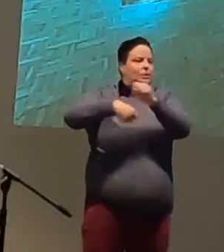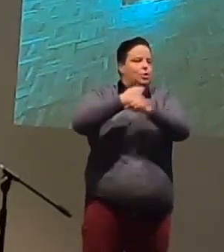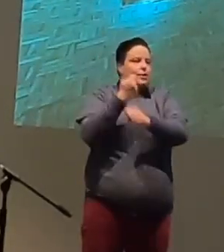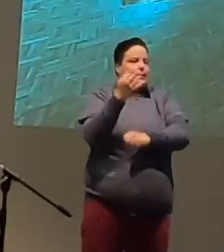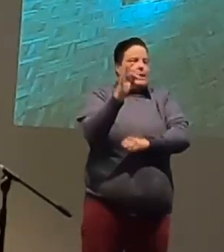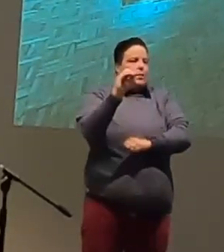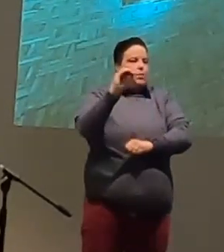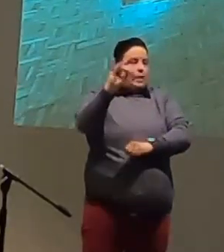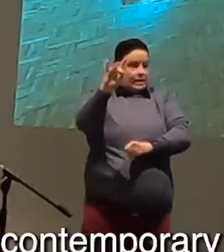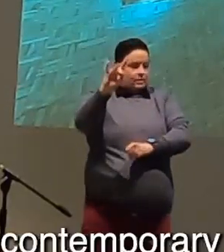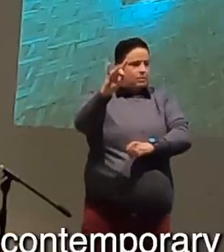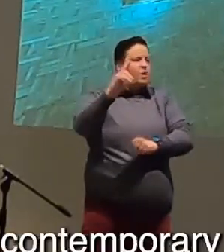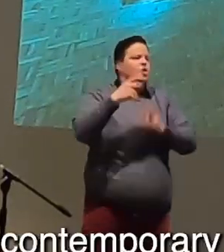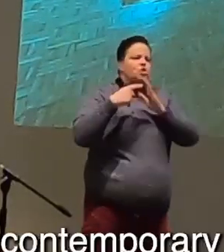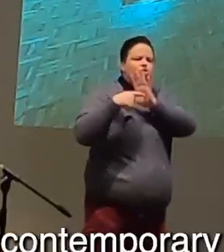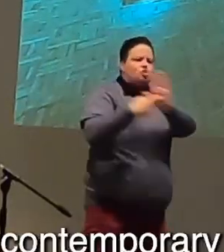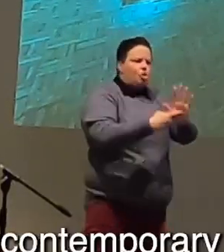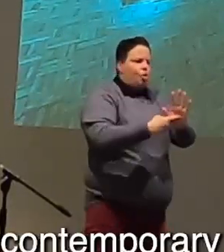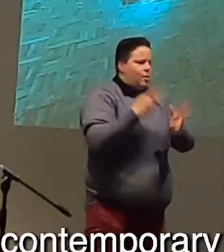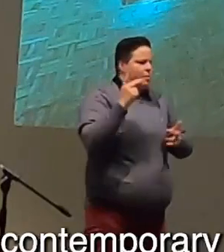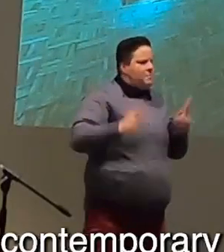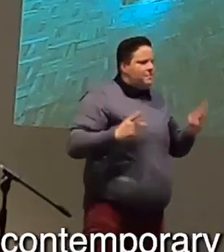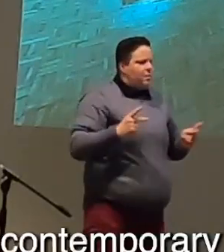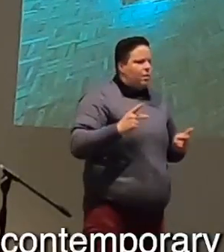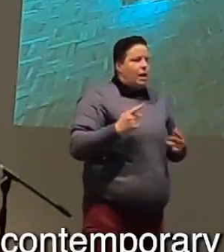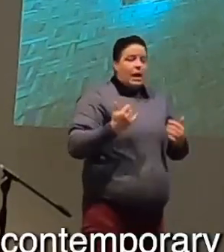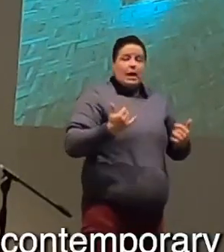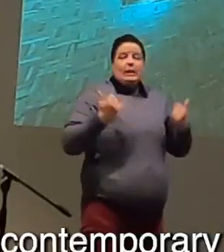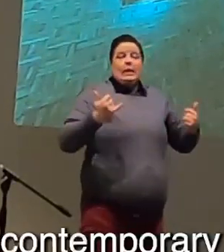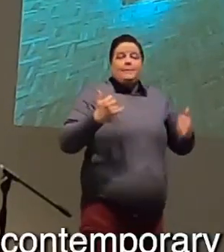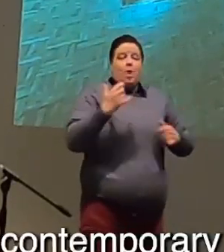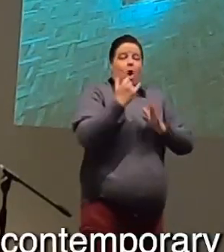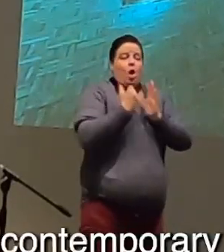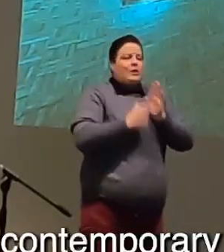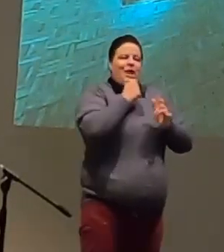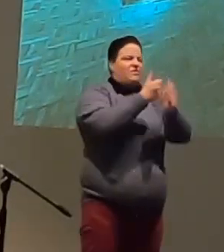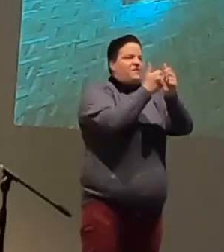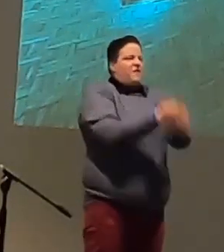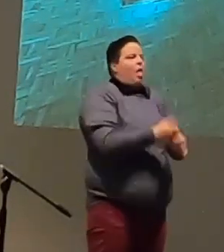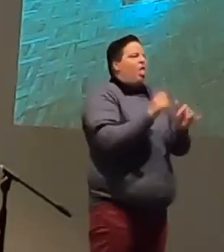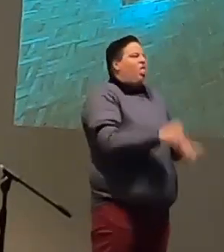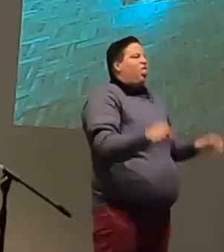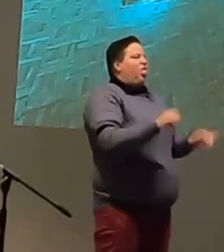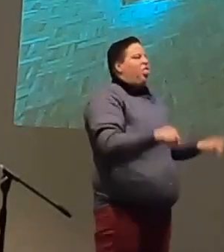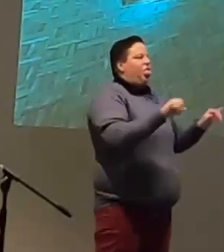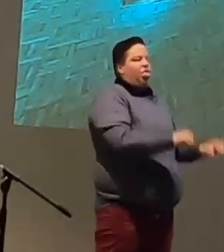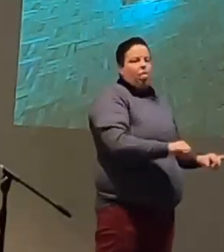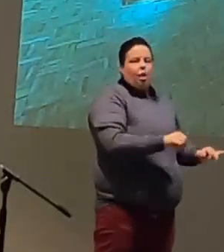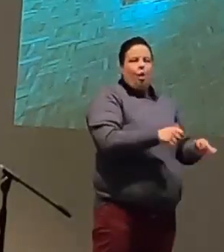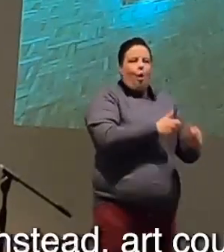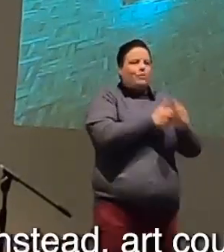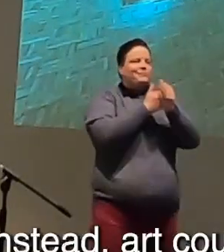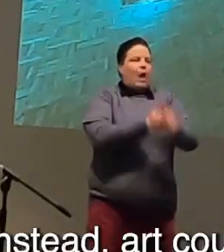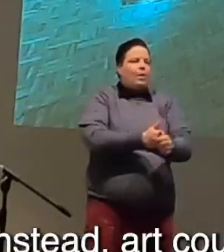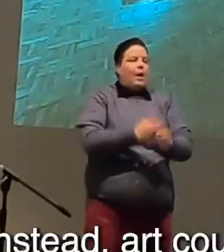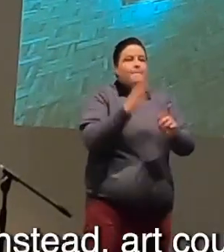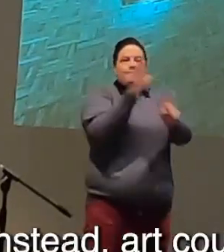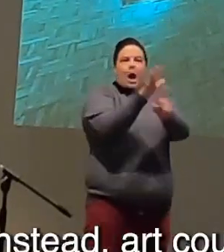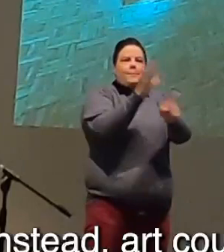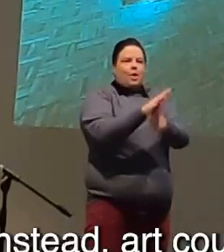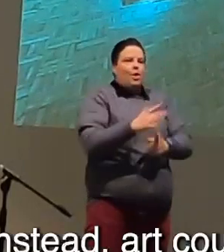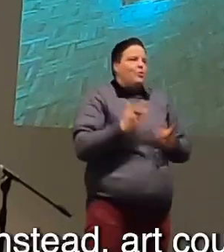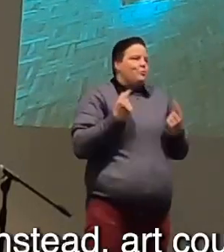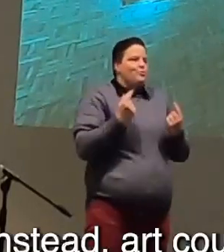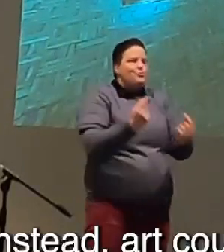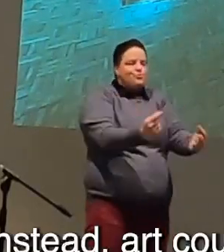showed the American public that contemporary art did not have to follow the status quo or stick to popular trends. Instead,